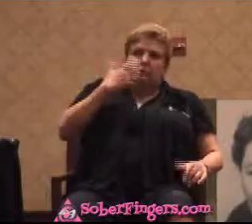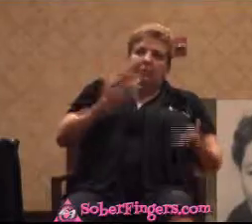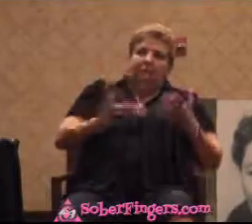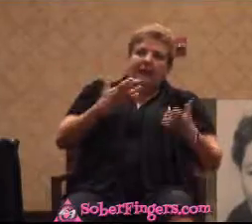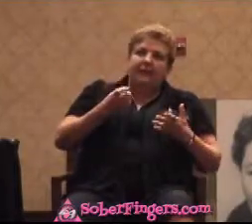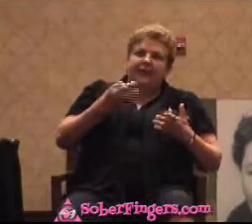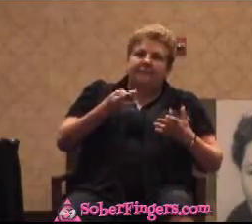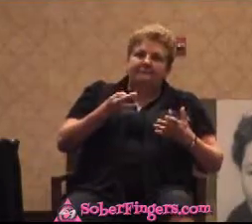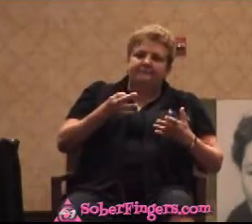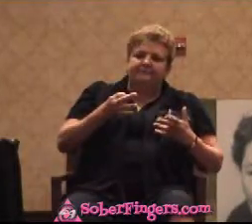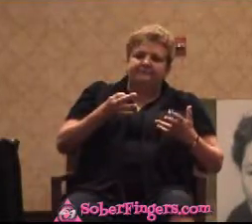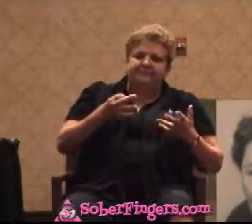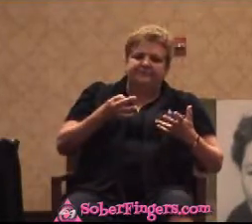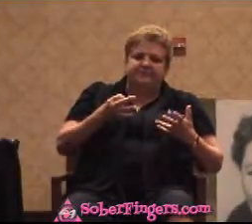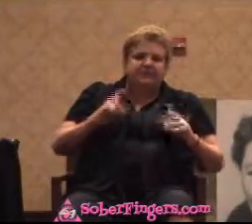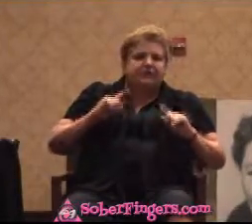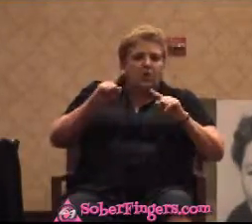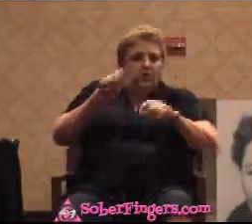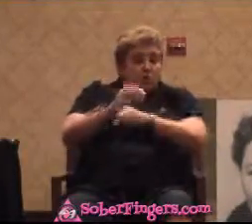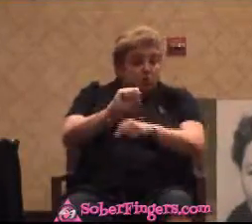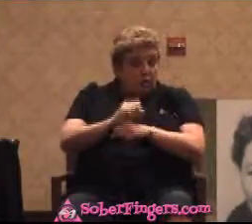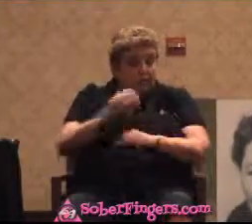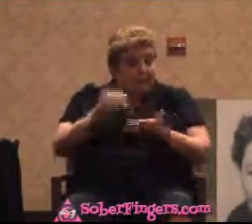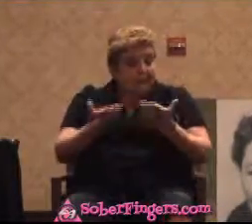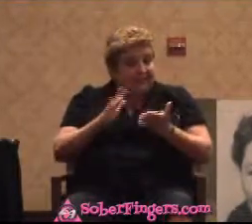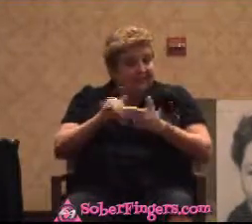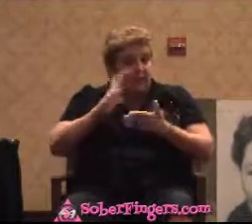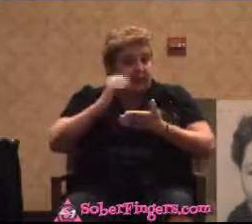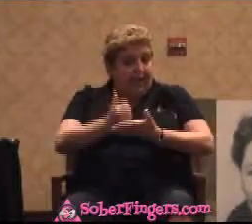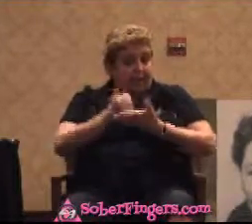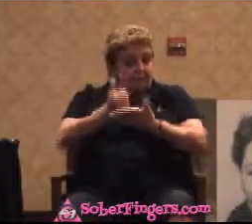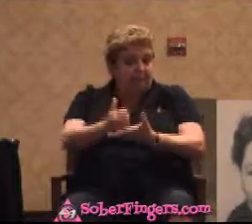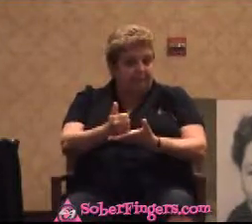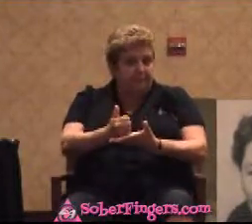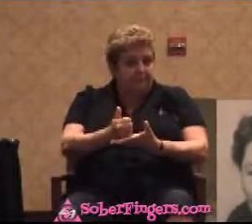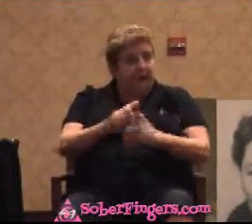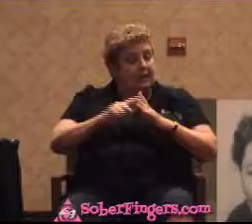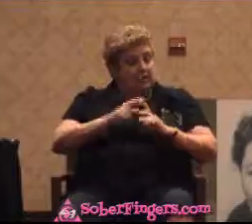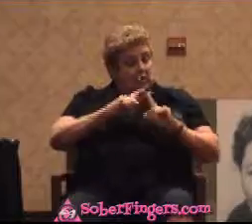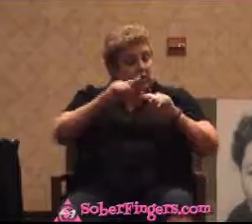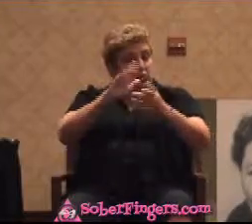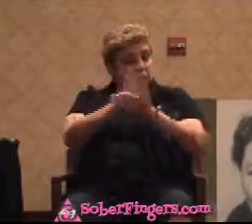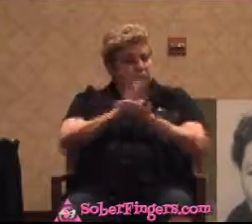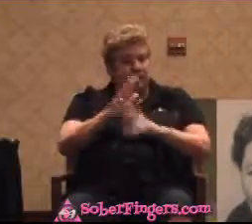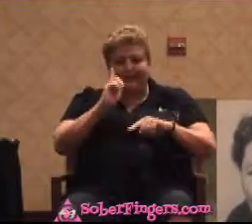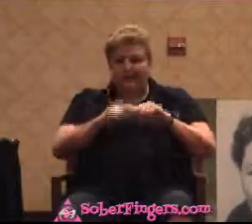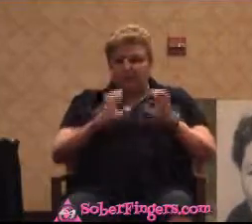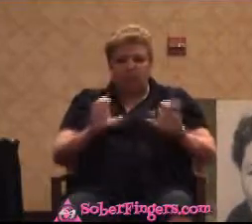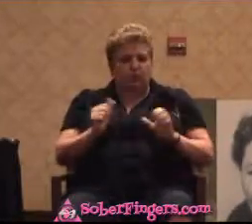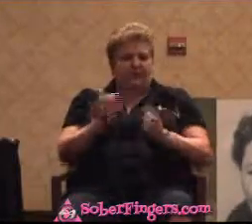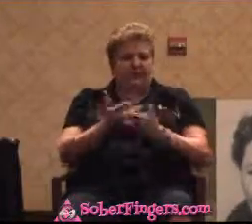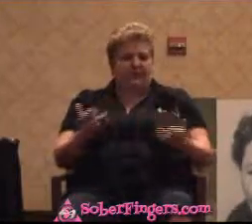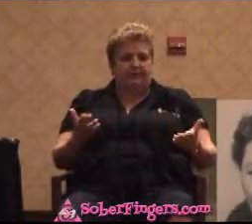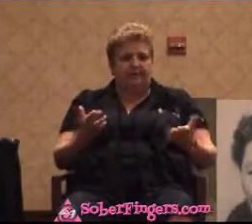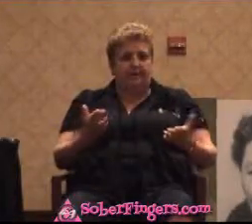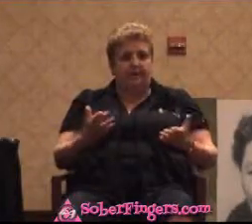there. Because, see, I started going to school, but I couldn't do anything in school. Because the only thing that I worked hard to do was